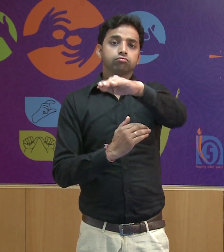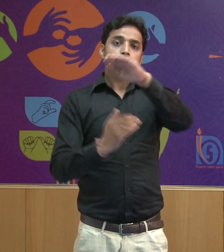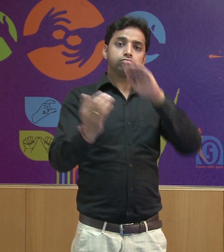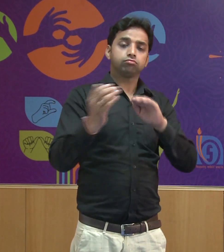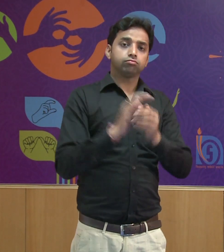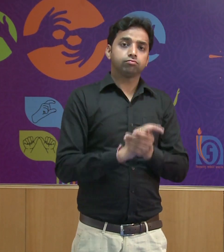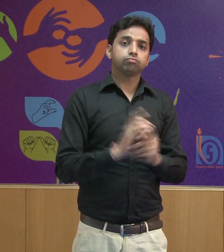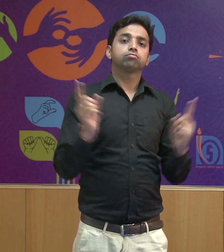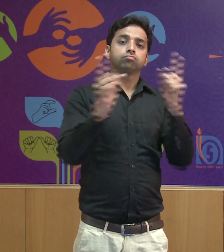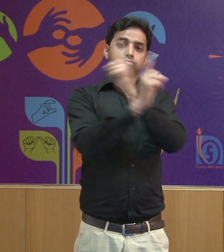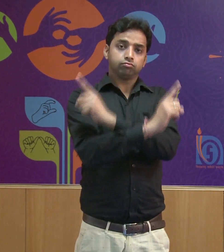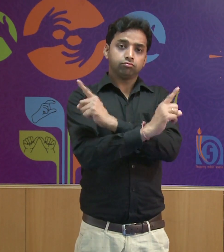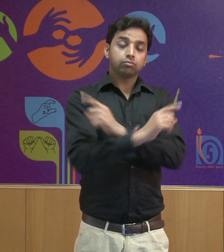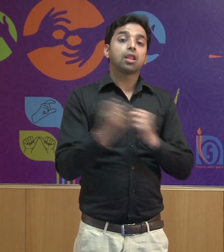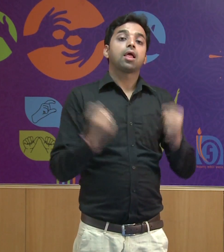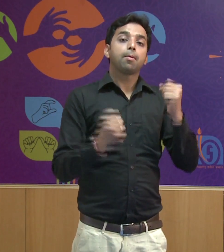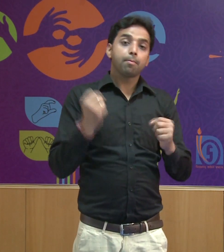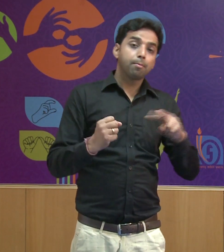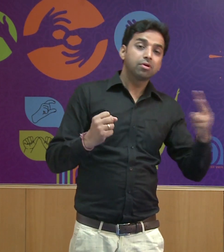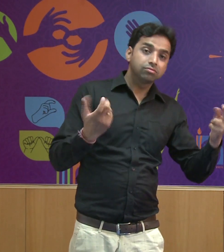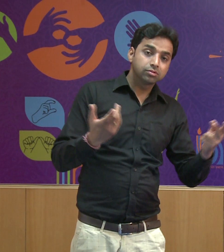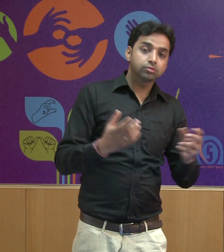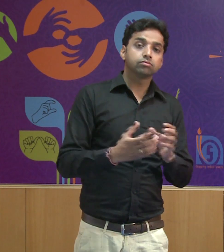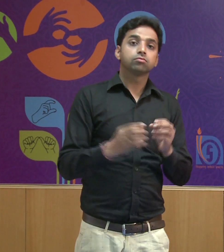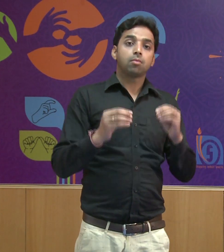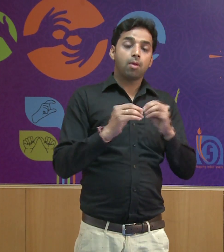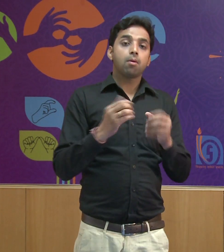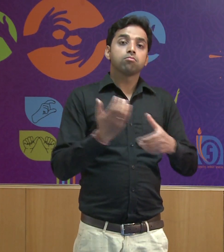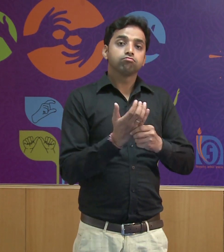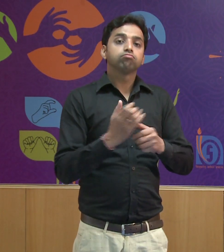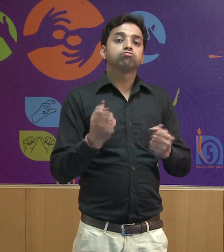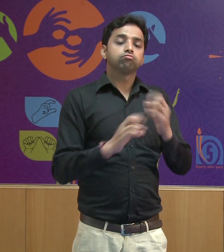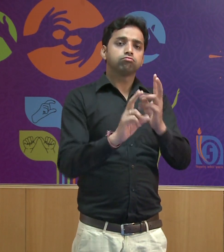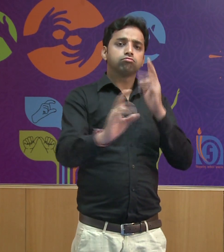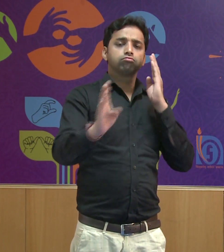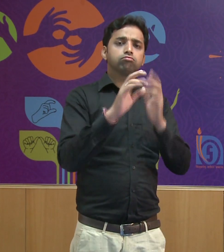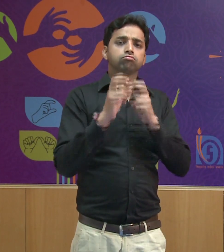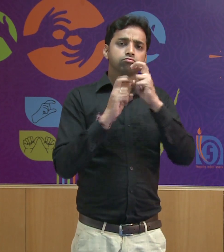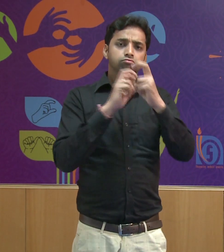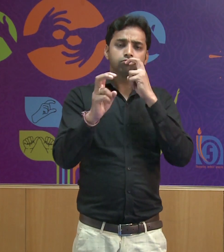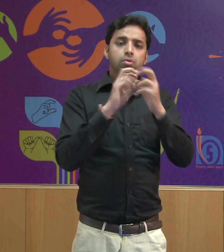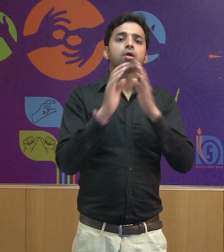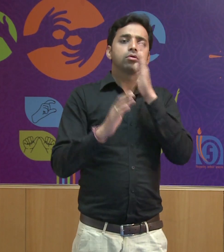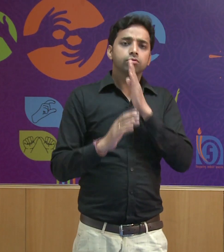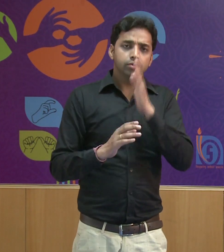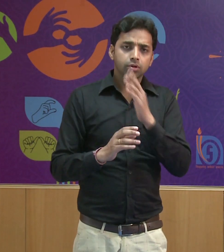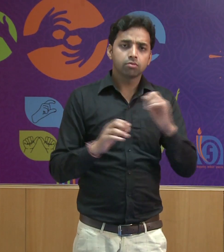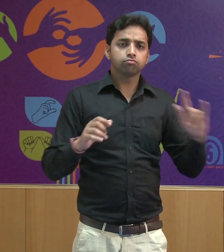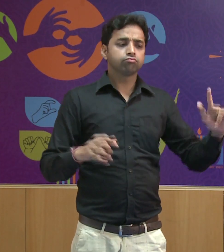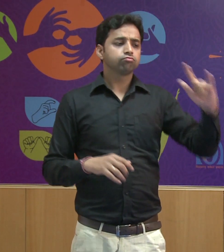of buses, trains, aeroplanes, cars, etc.